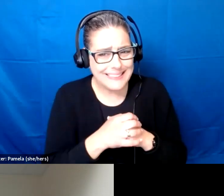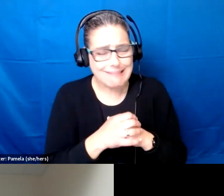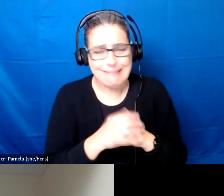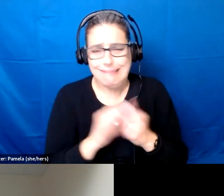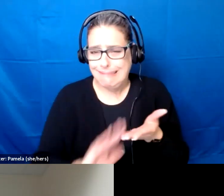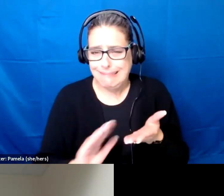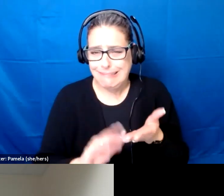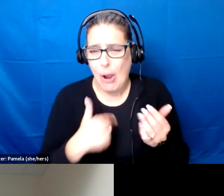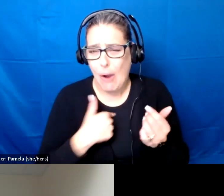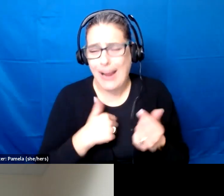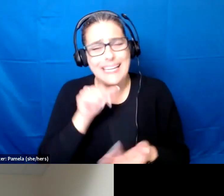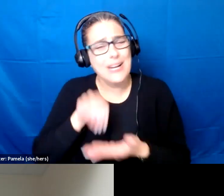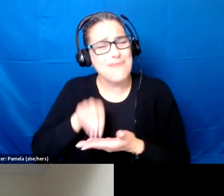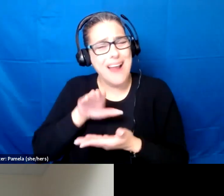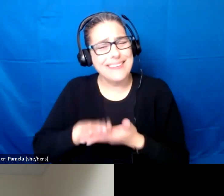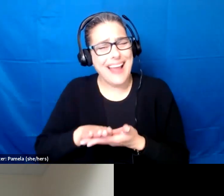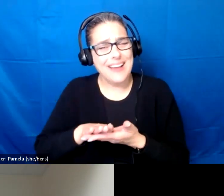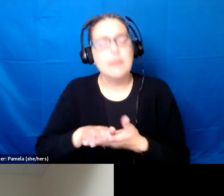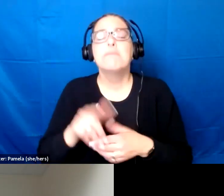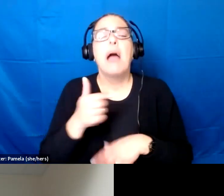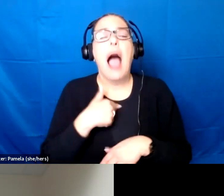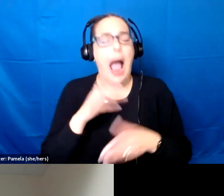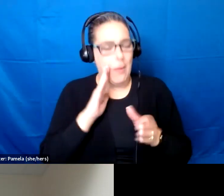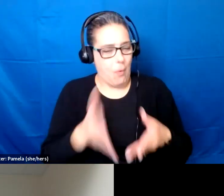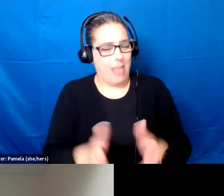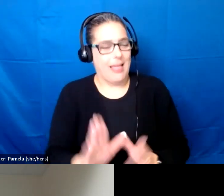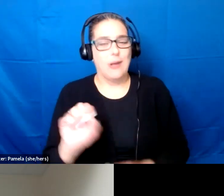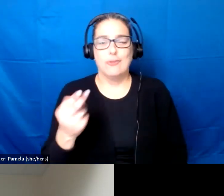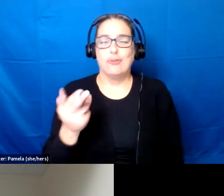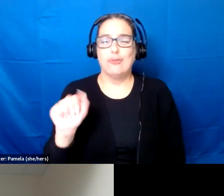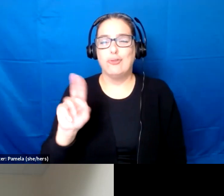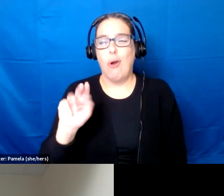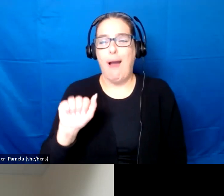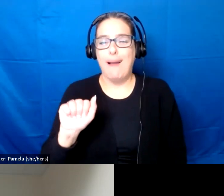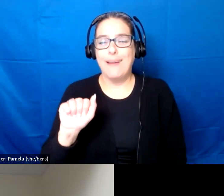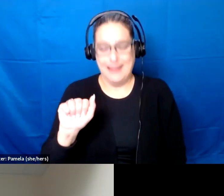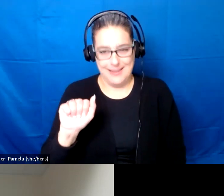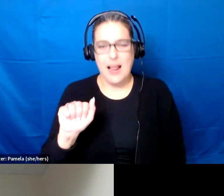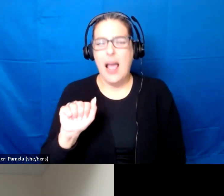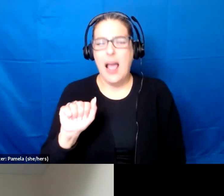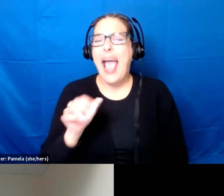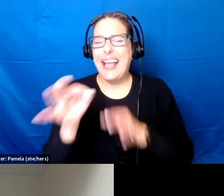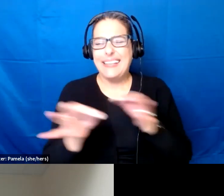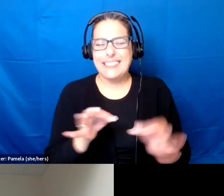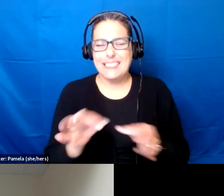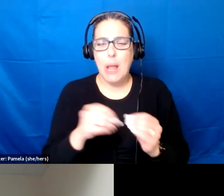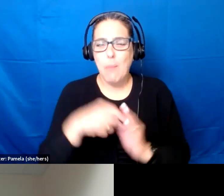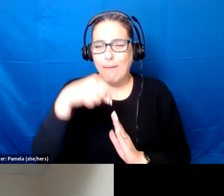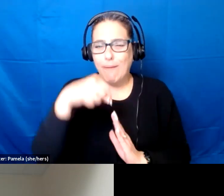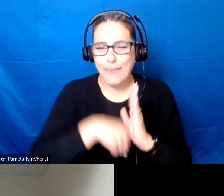Sorry, didn't write that down. I will let Shauna take her introduction further. But